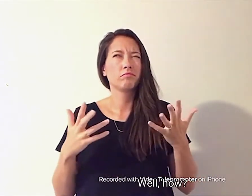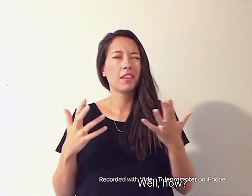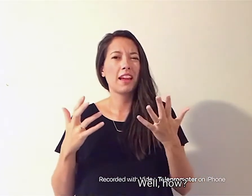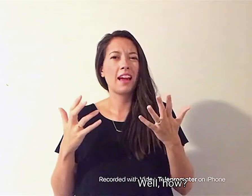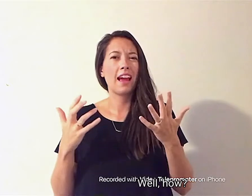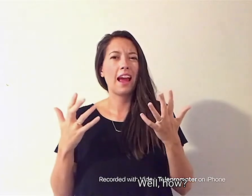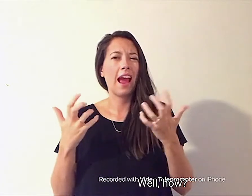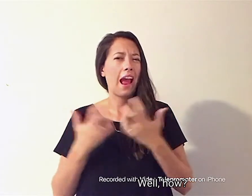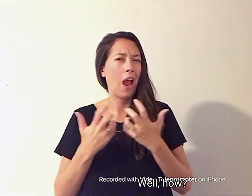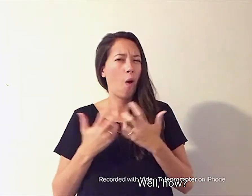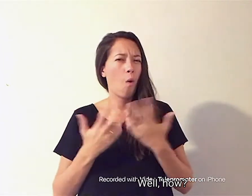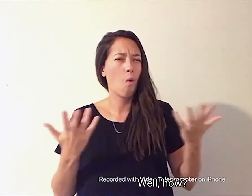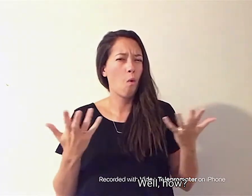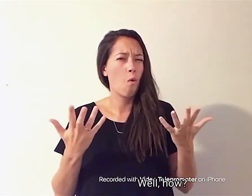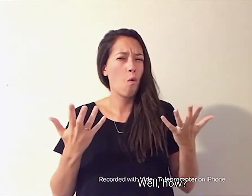Well, how?